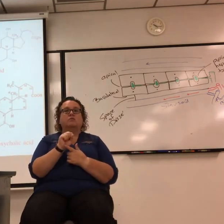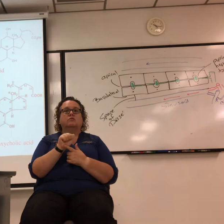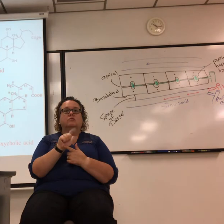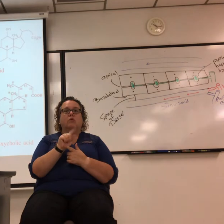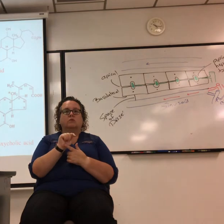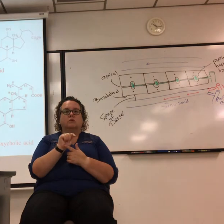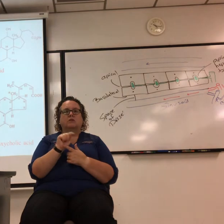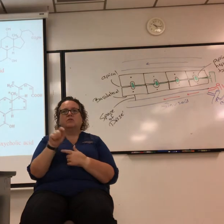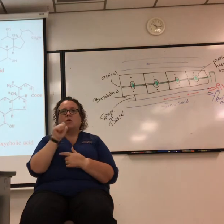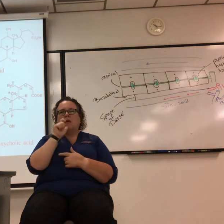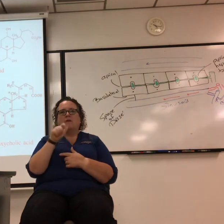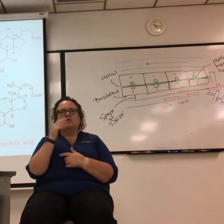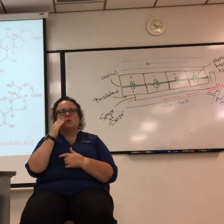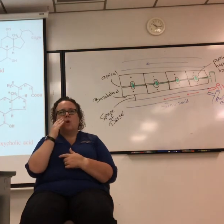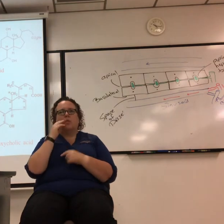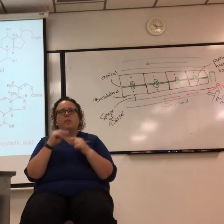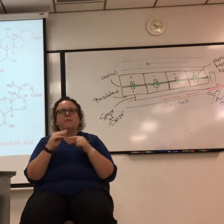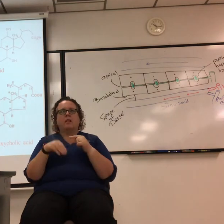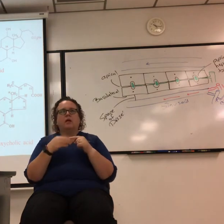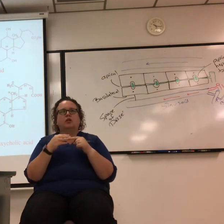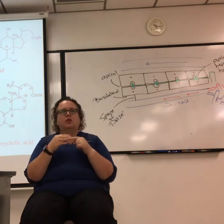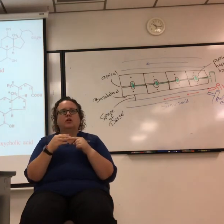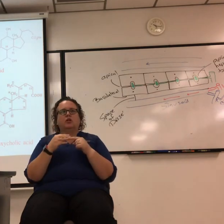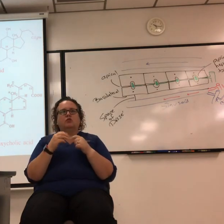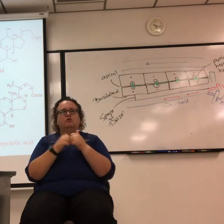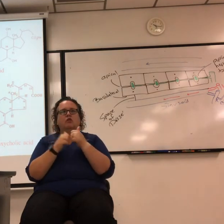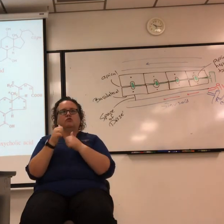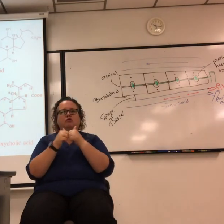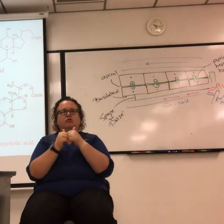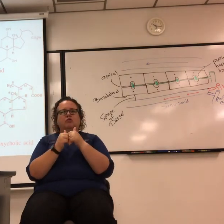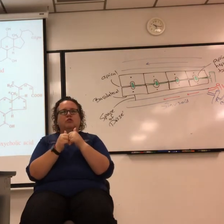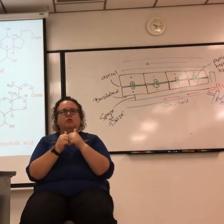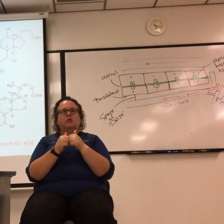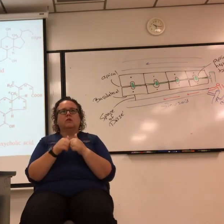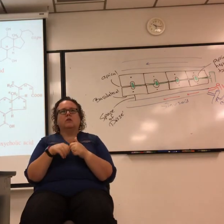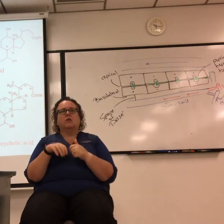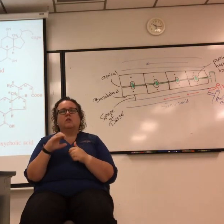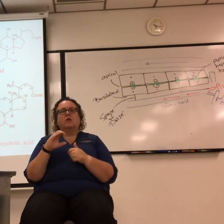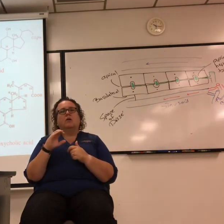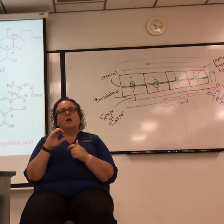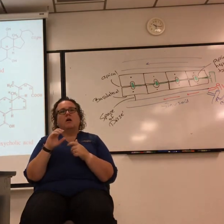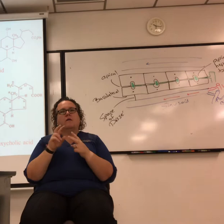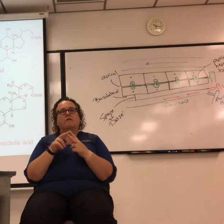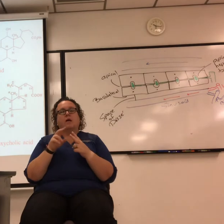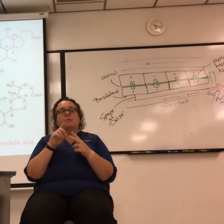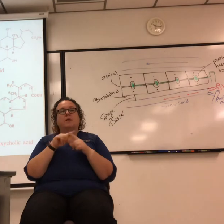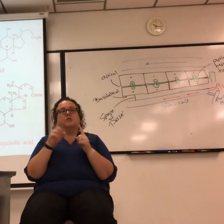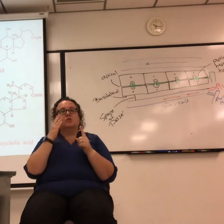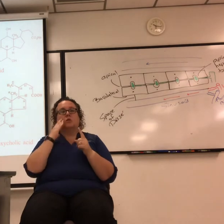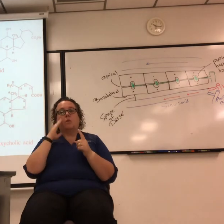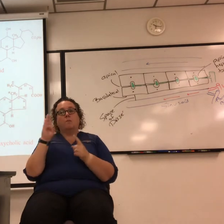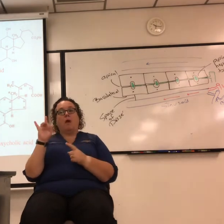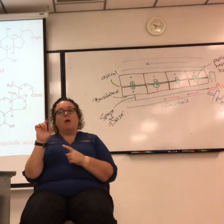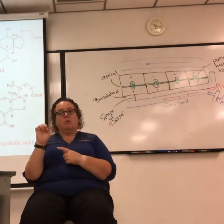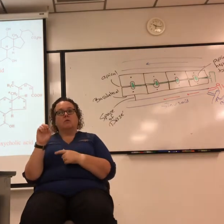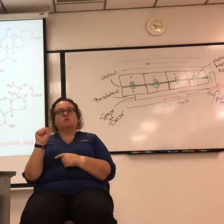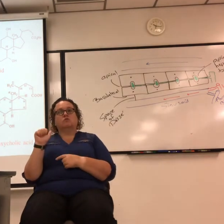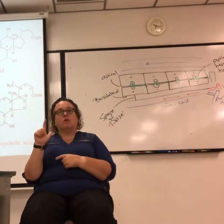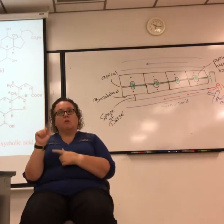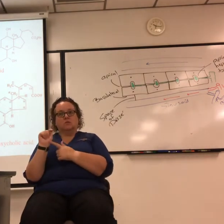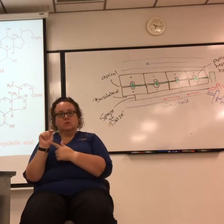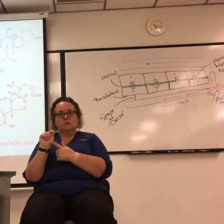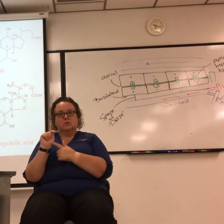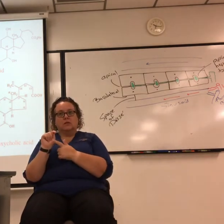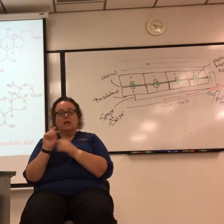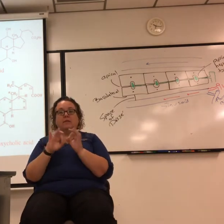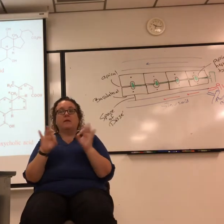Now, you don't have to know the molecular structure of folic acid or chenodeoxycholic acid, just know them as bile salts. And the